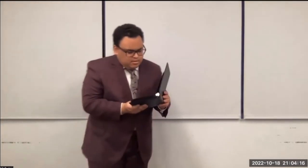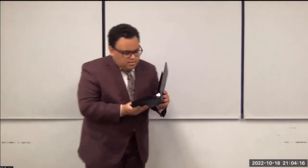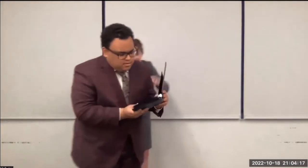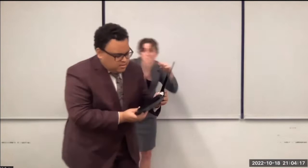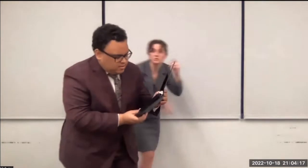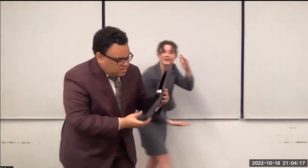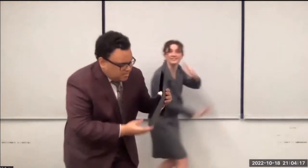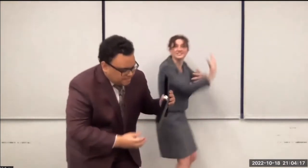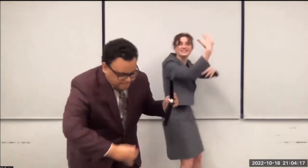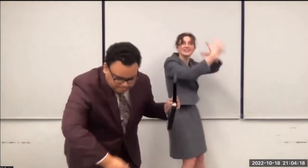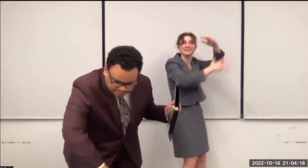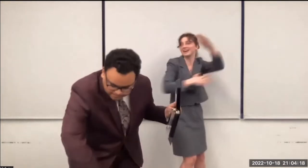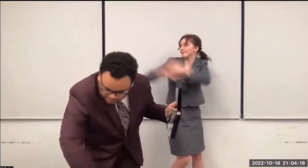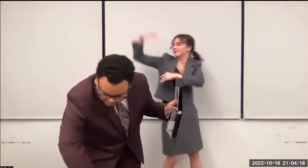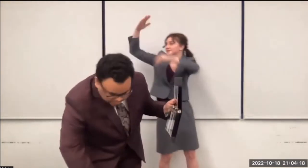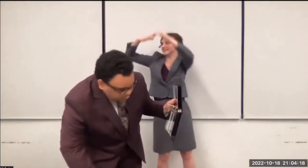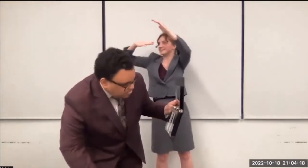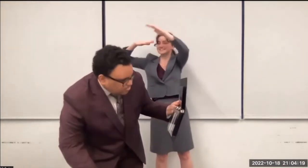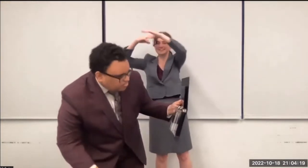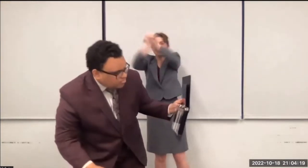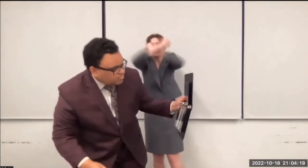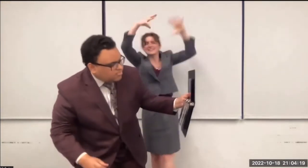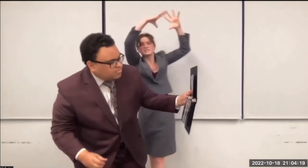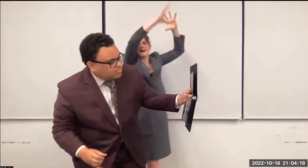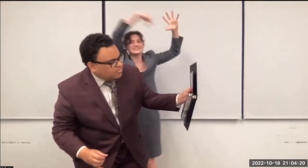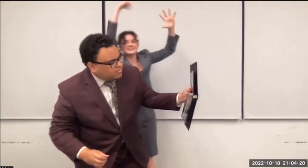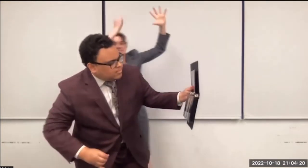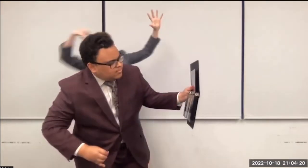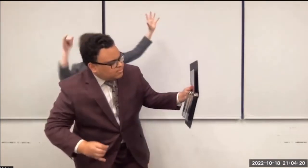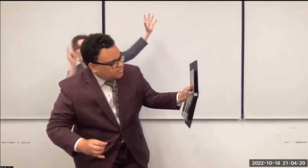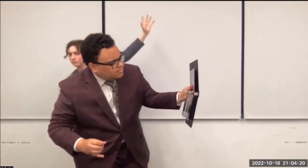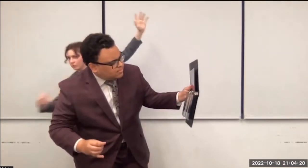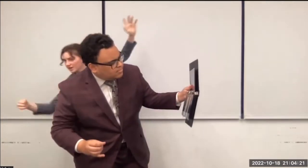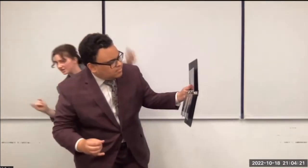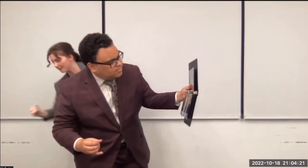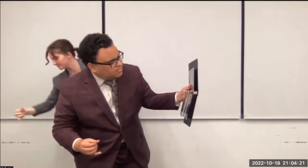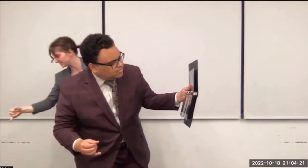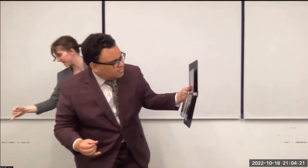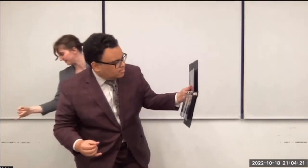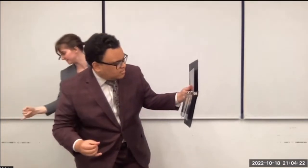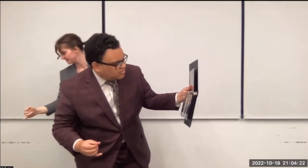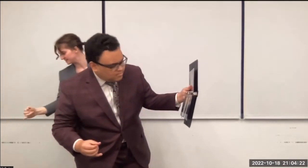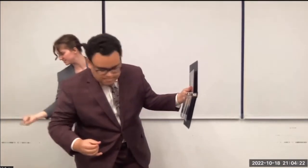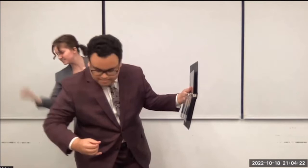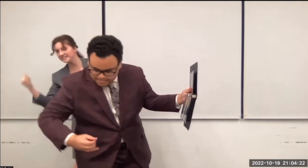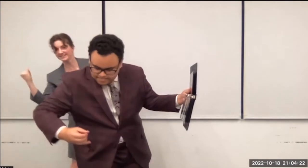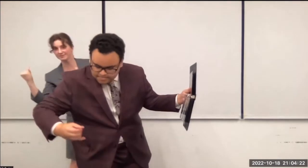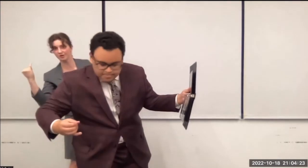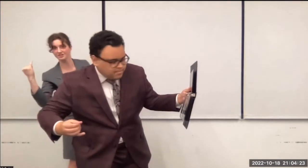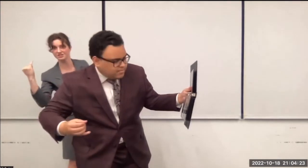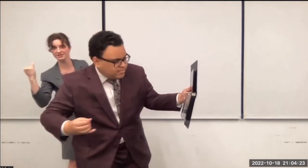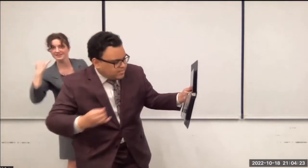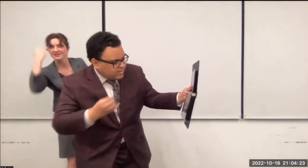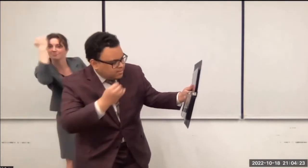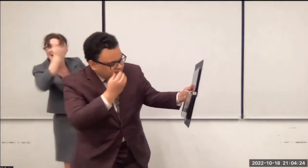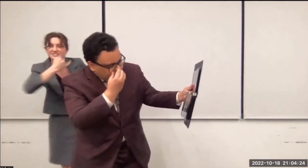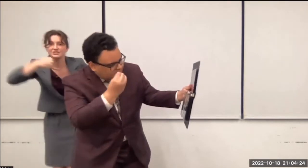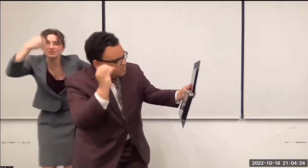Sitting between the sea and the buildings, he expected his subject to rush up the sand, seizing the brush, and plaster its